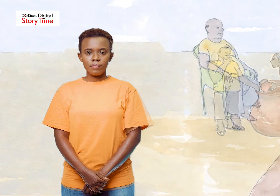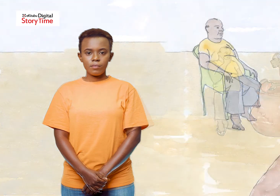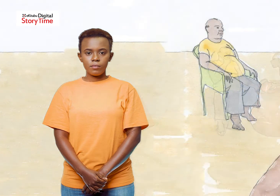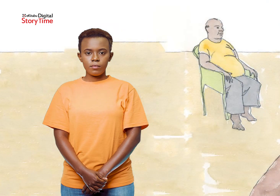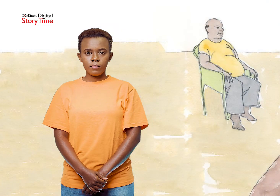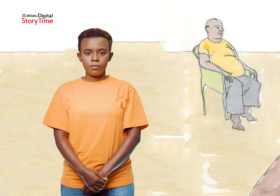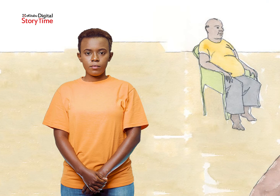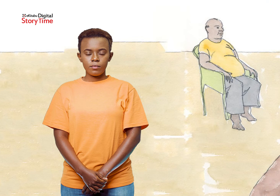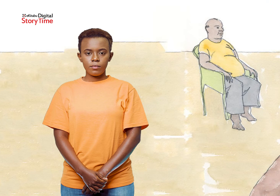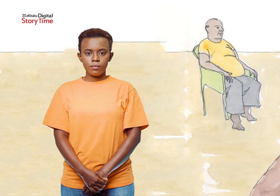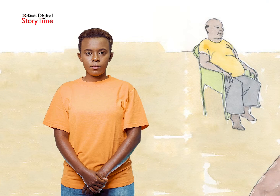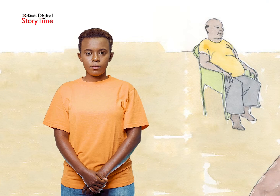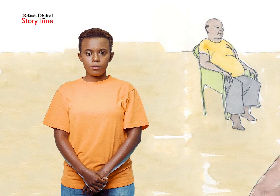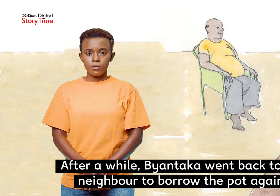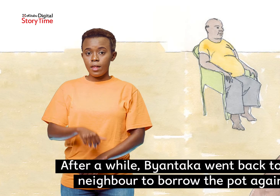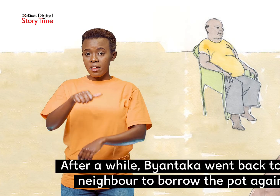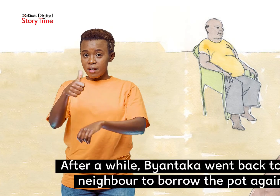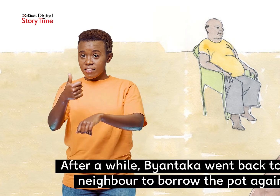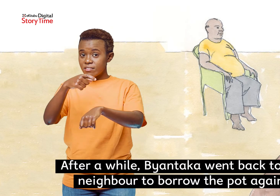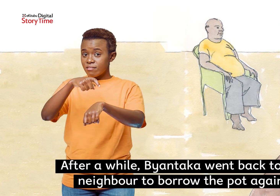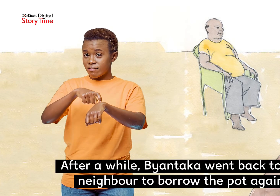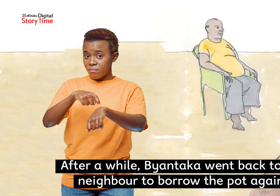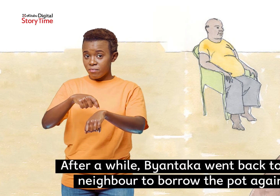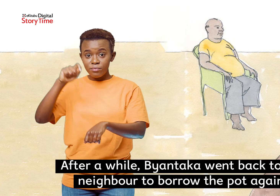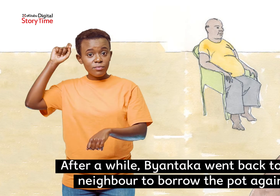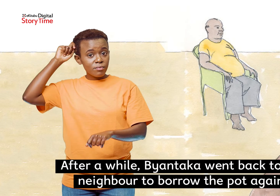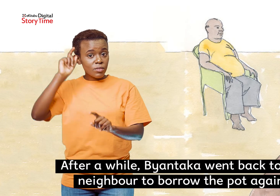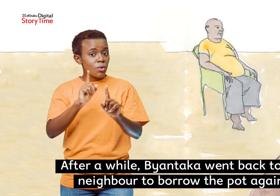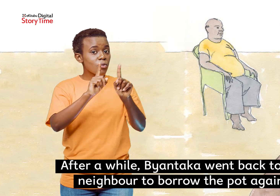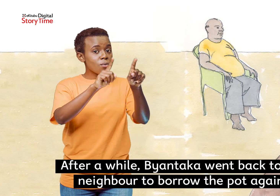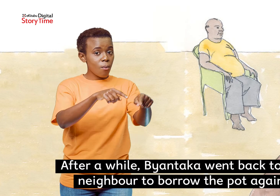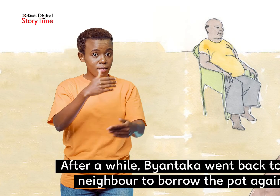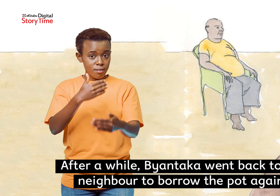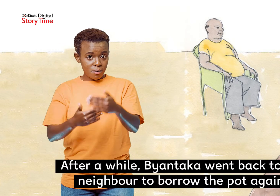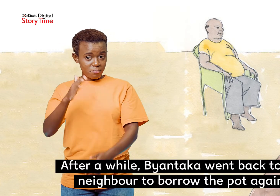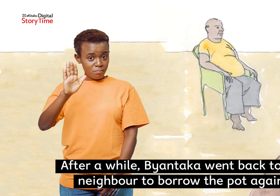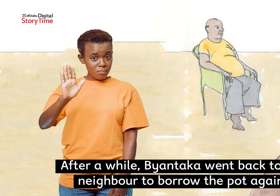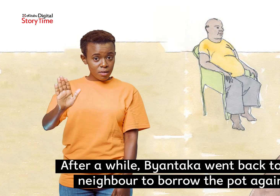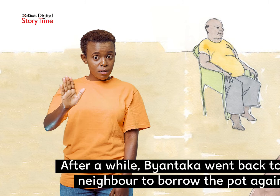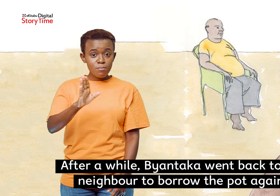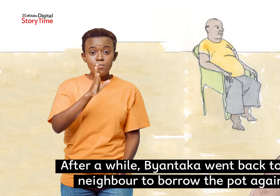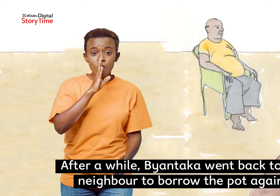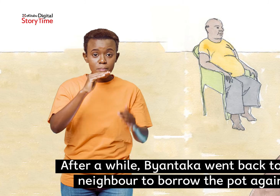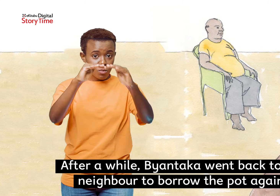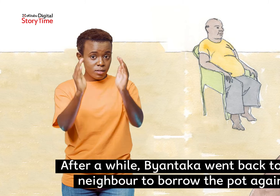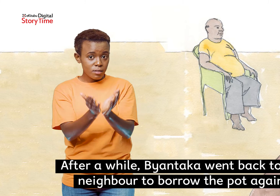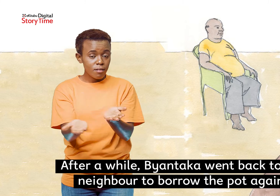After a while, Biantaka went back to his neighbor to